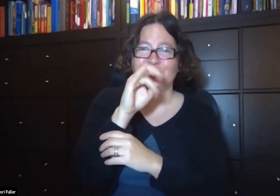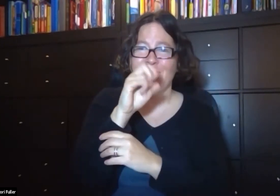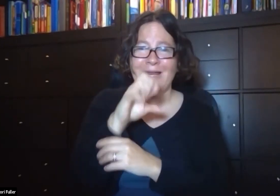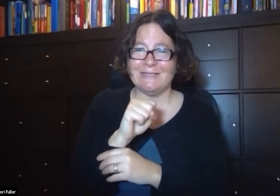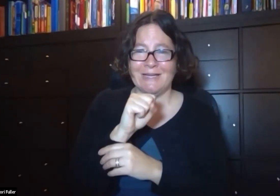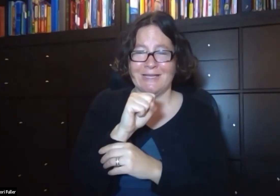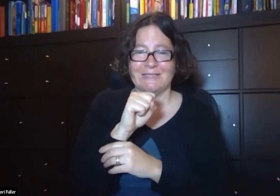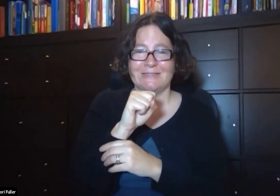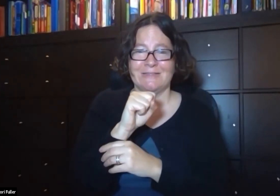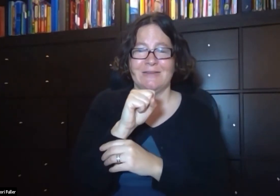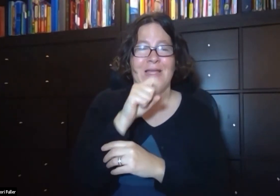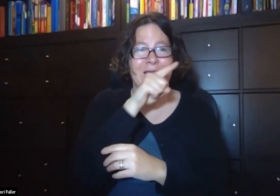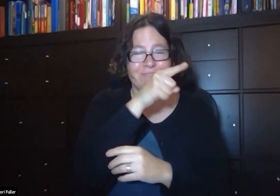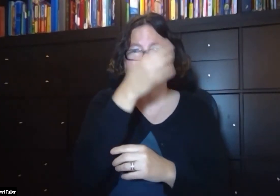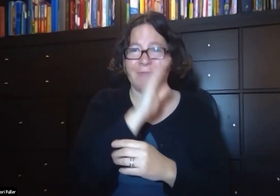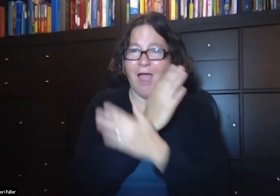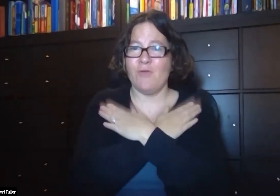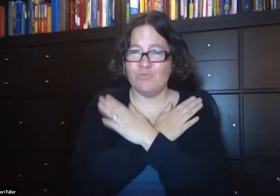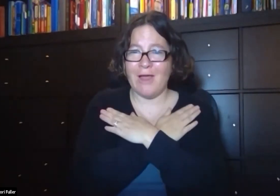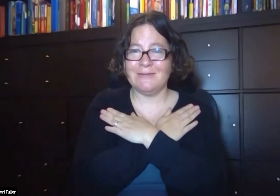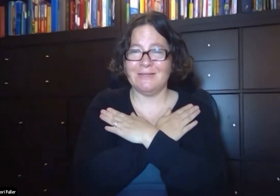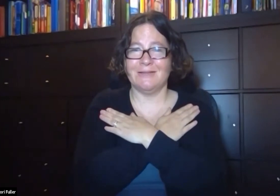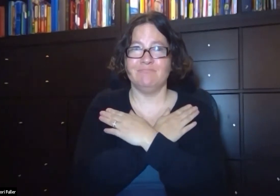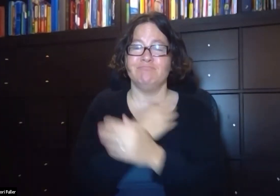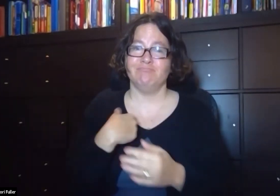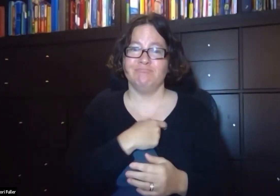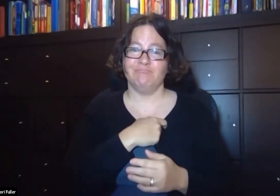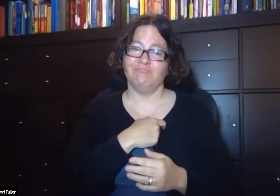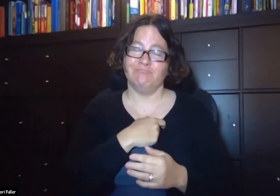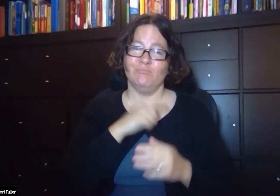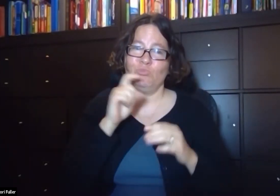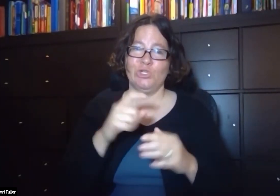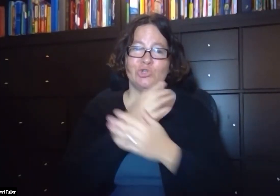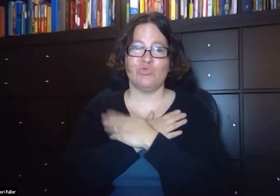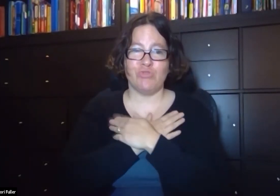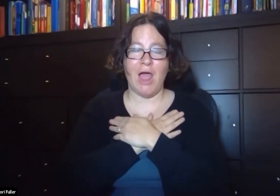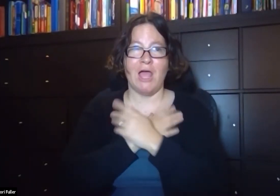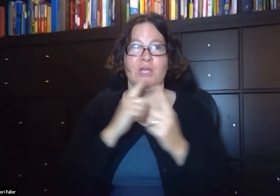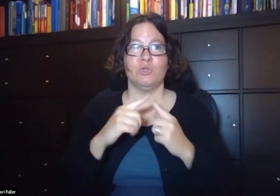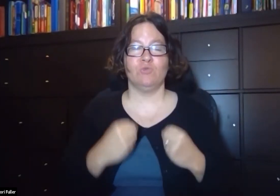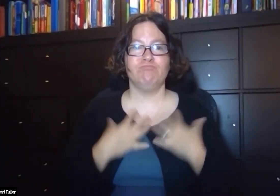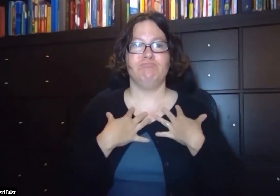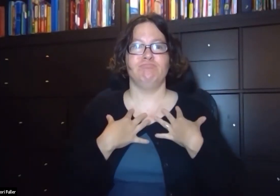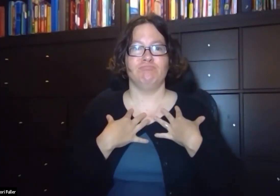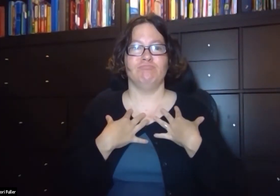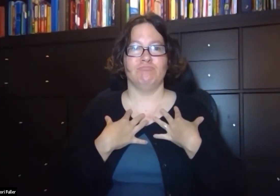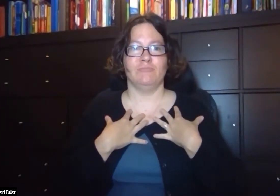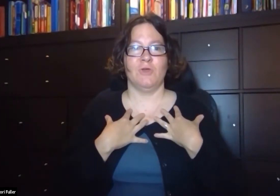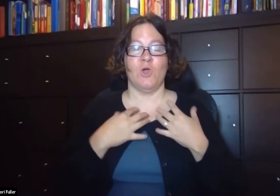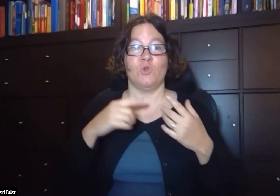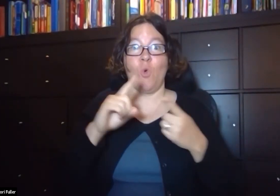God created the world in 7 days, and God chose one day of